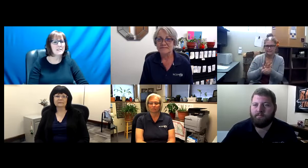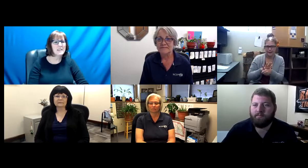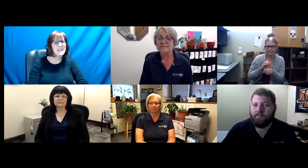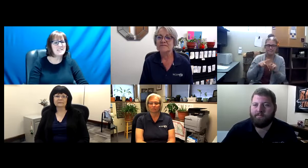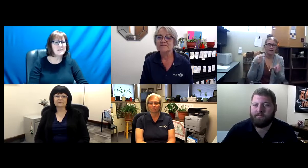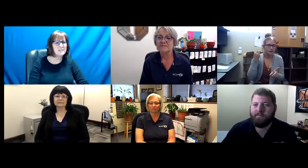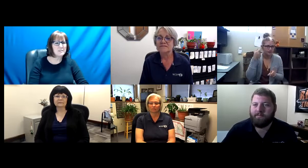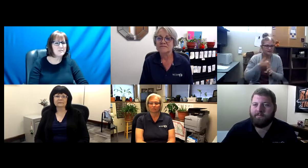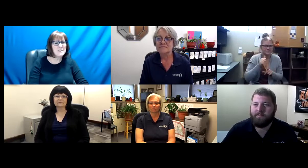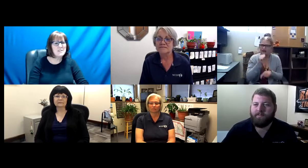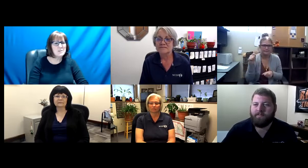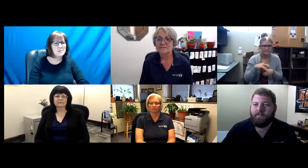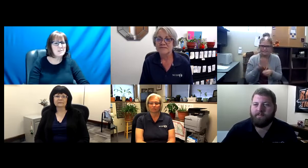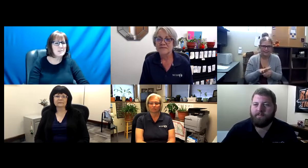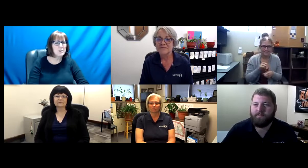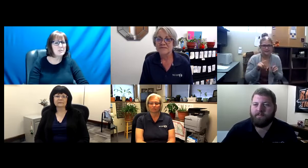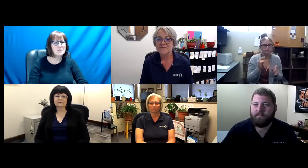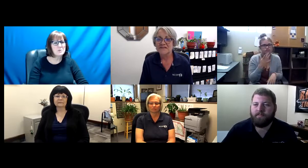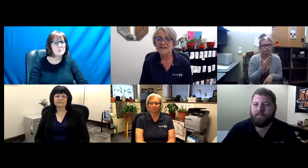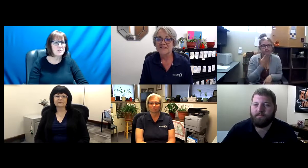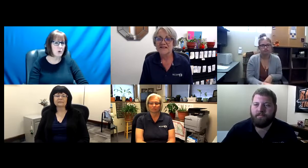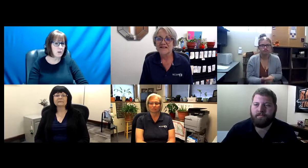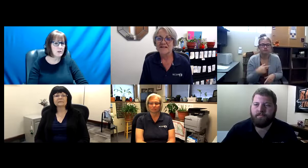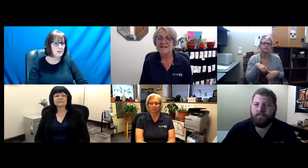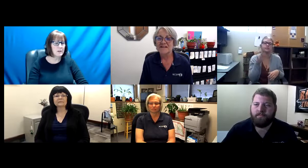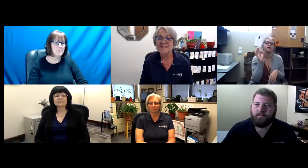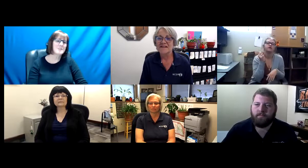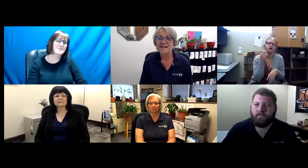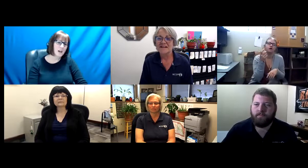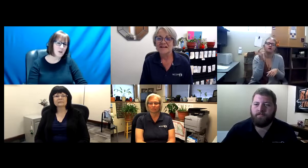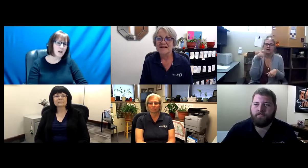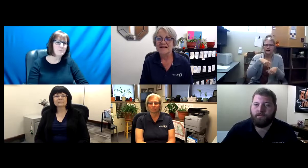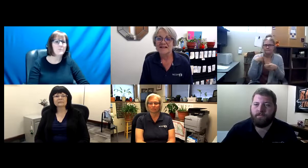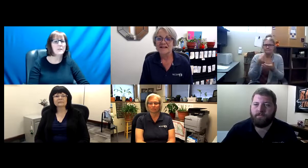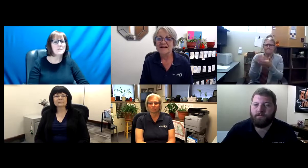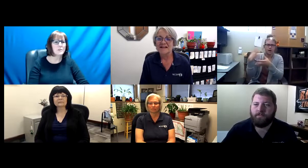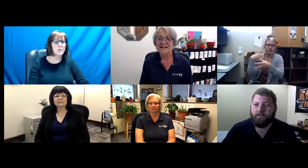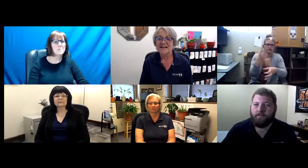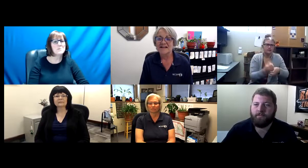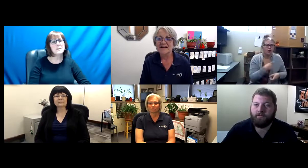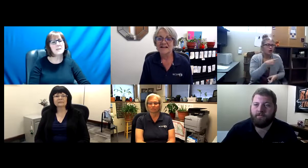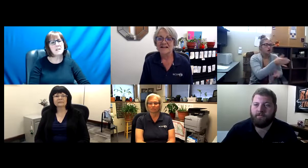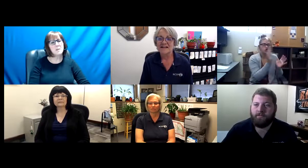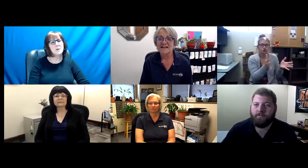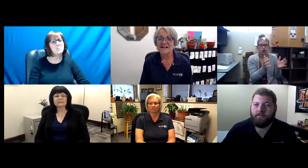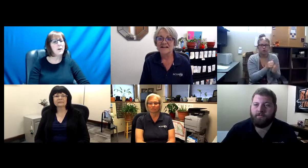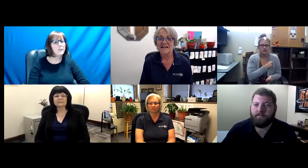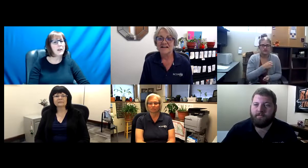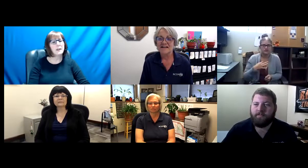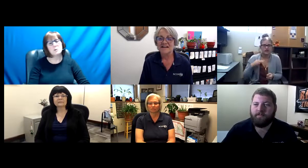has a fizz to it similar to soda, but it's not soda pop. So at that time I had bought that, and I was